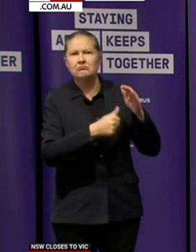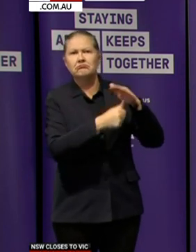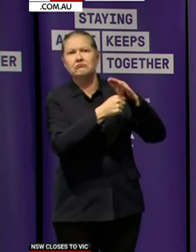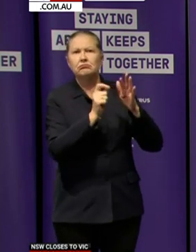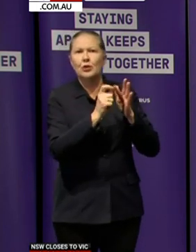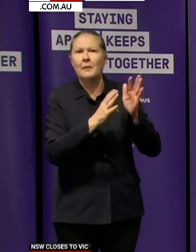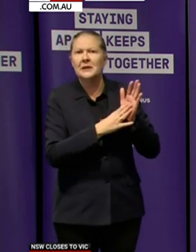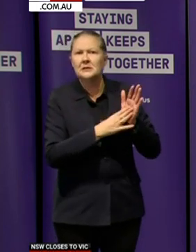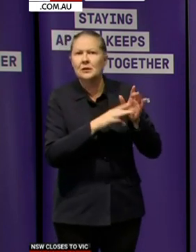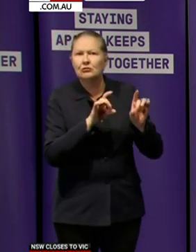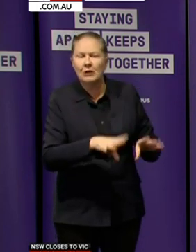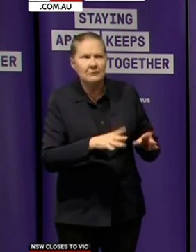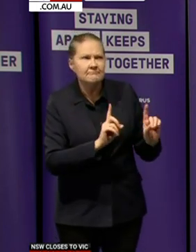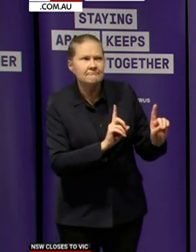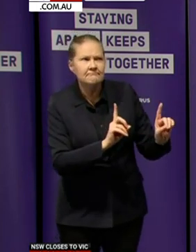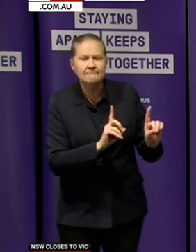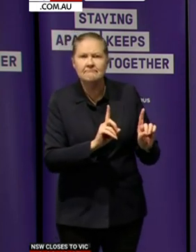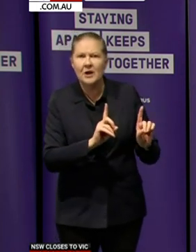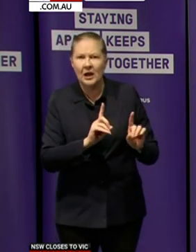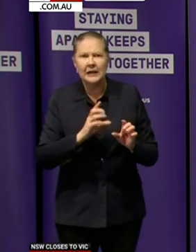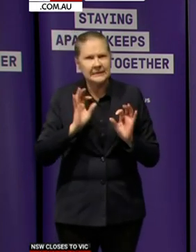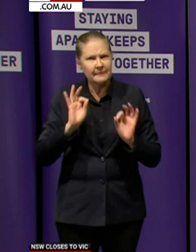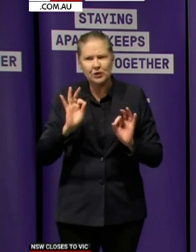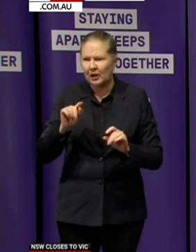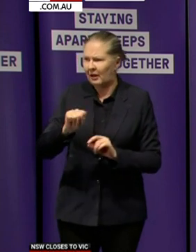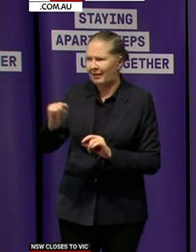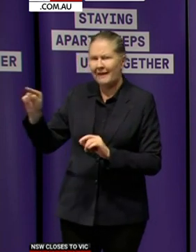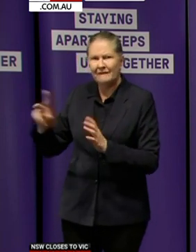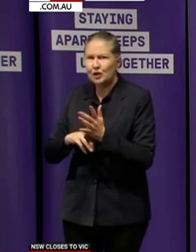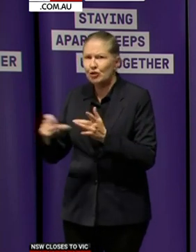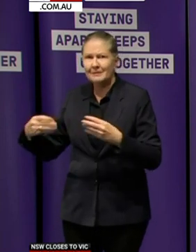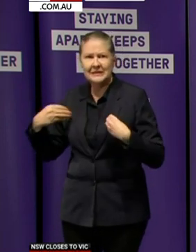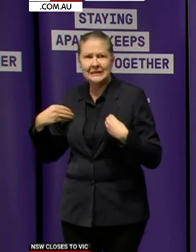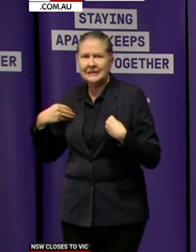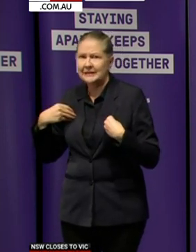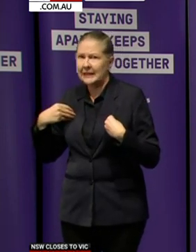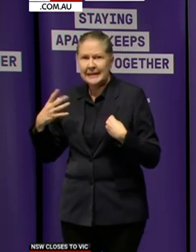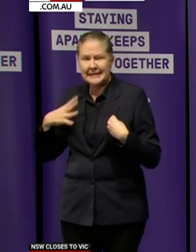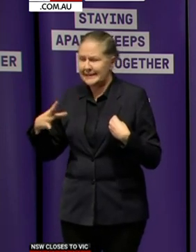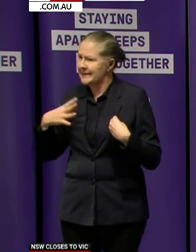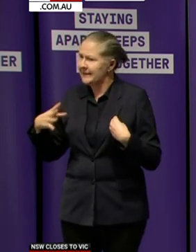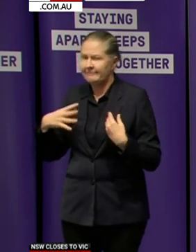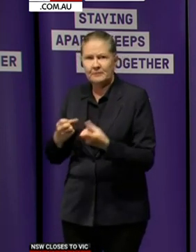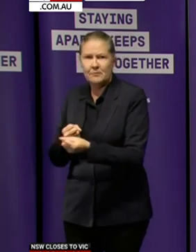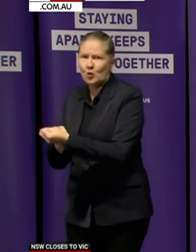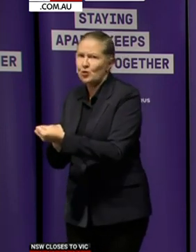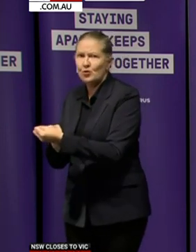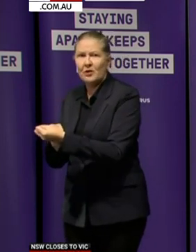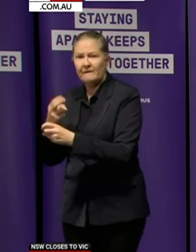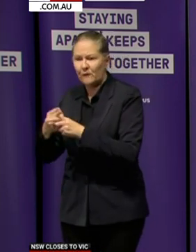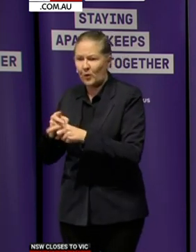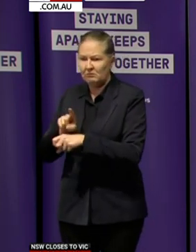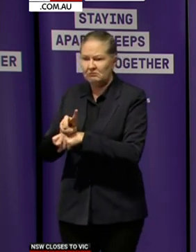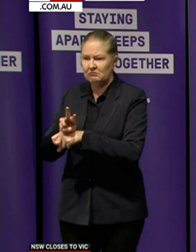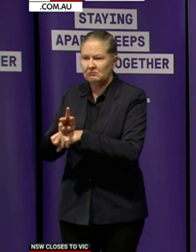very special needs that Victorian businesses are going to need met over these coming weeks